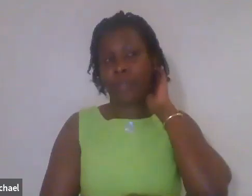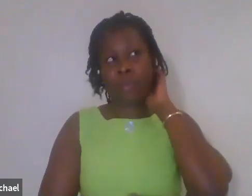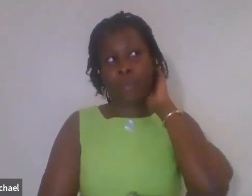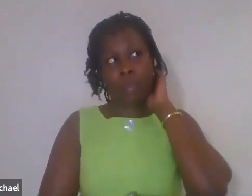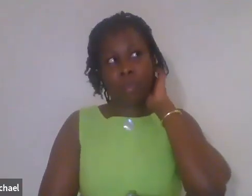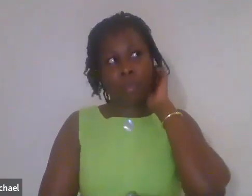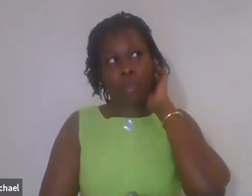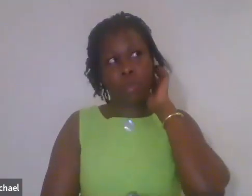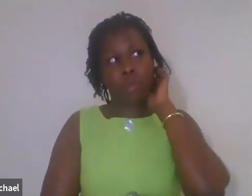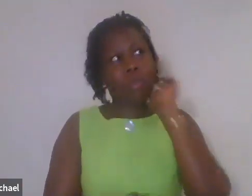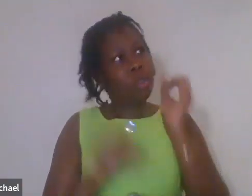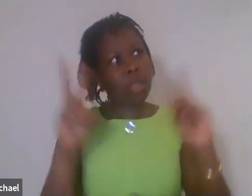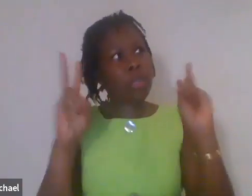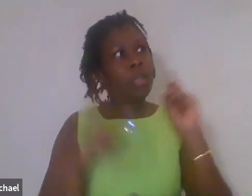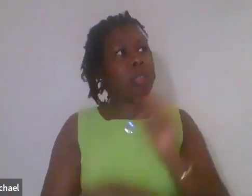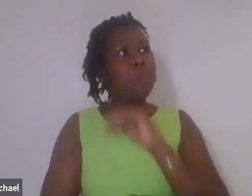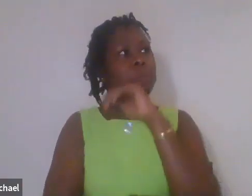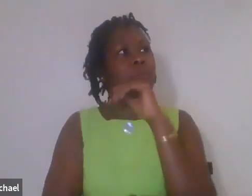No, it's okay. Okay. When you are growing